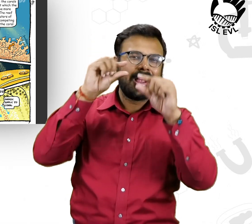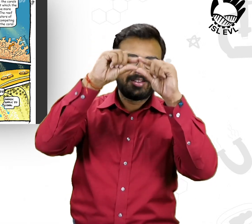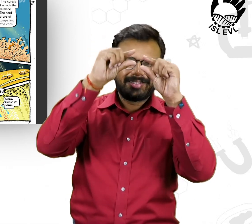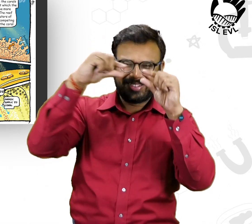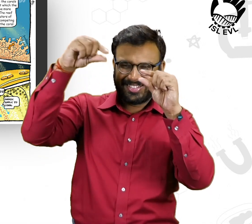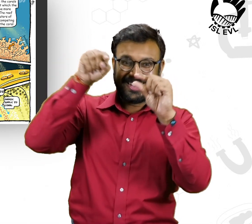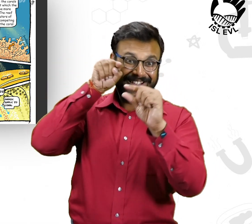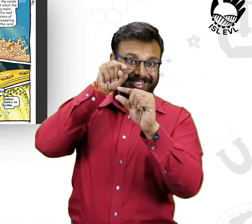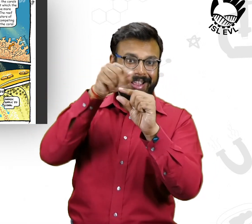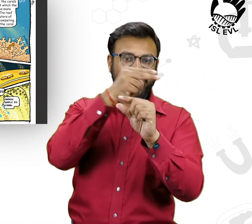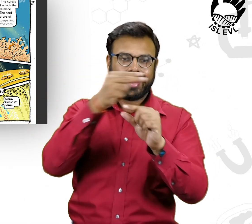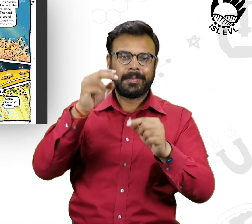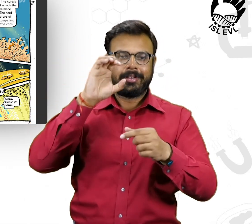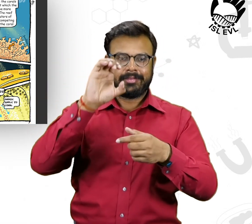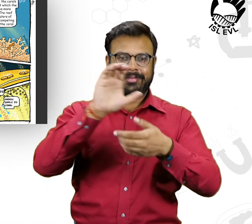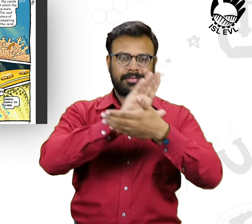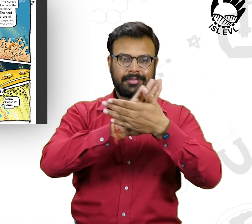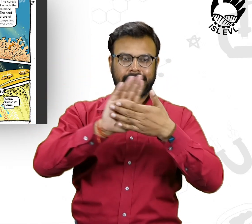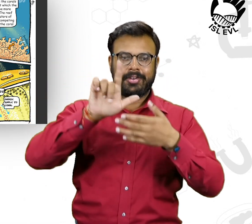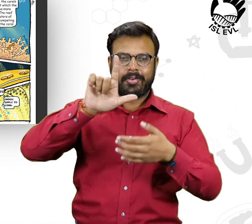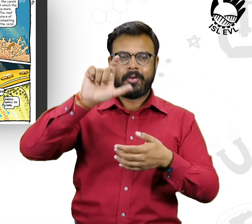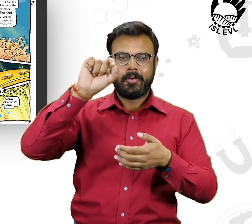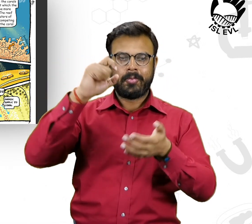Algae has chloroplast